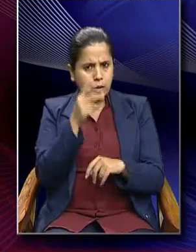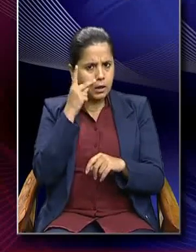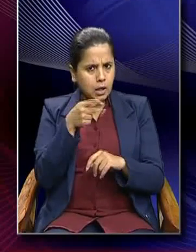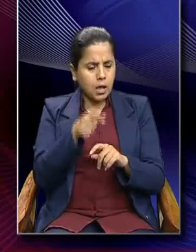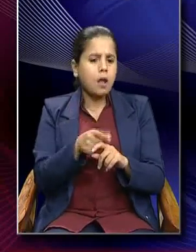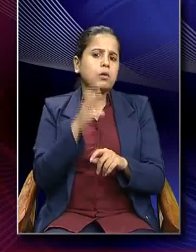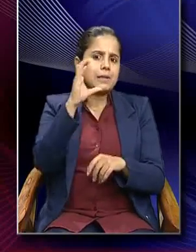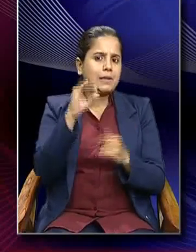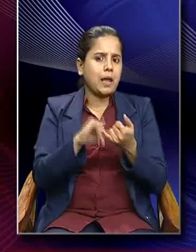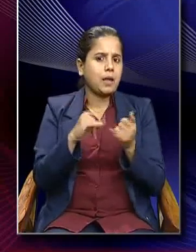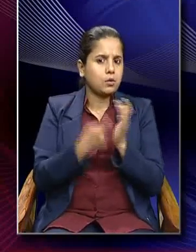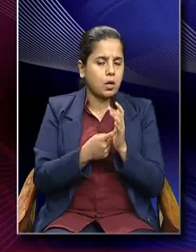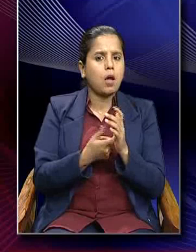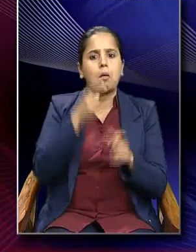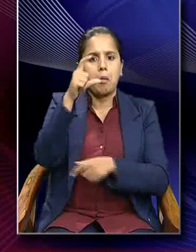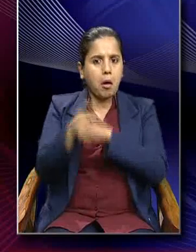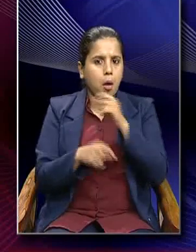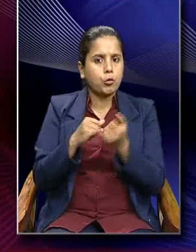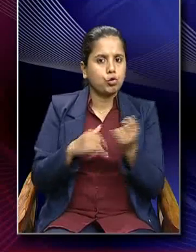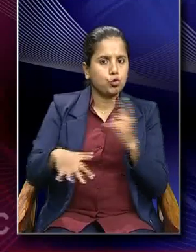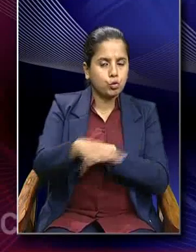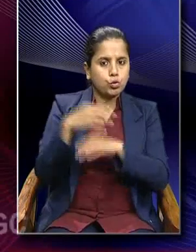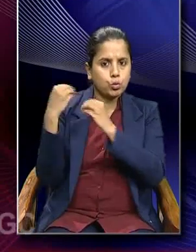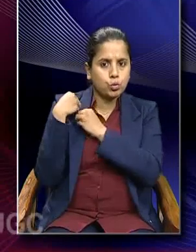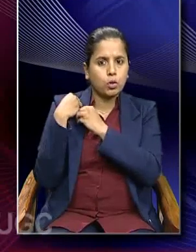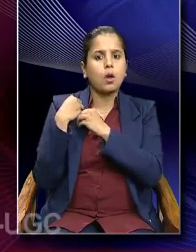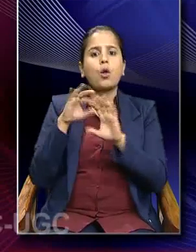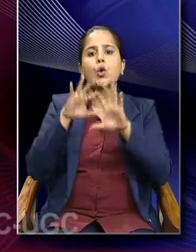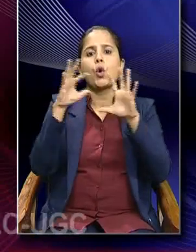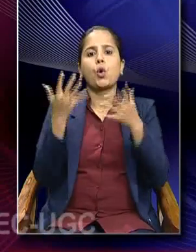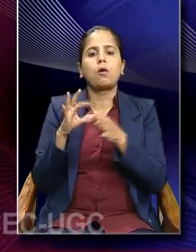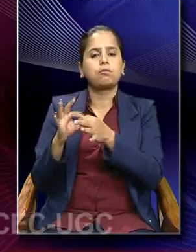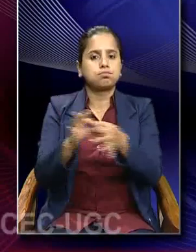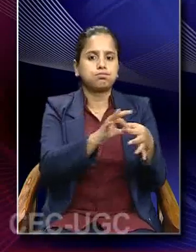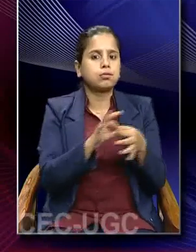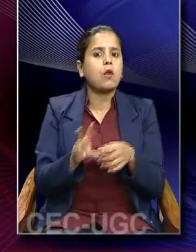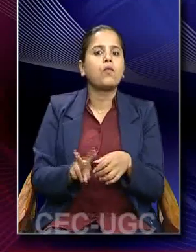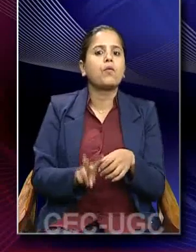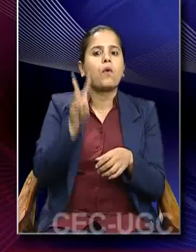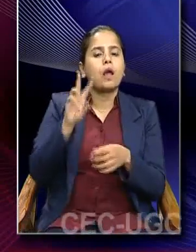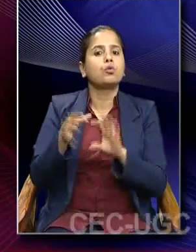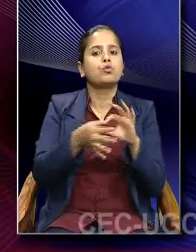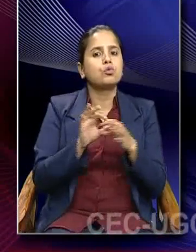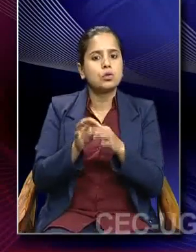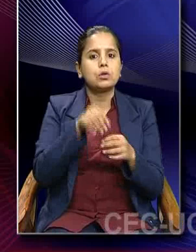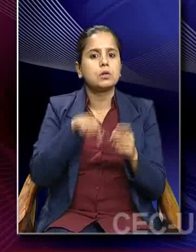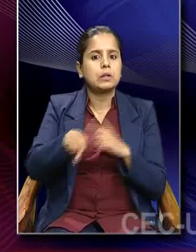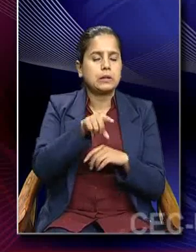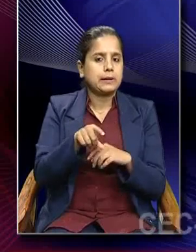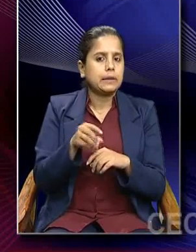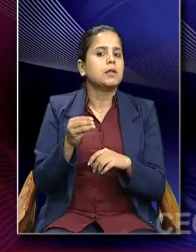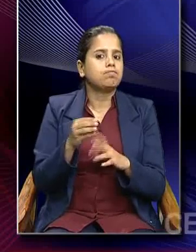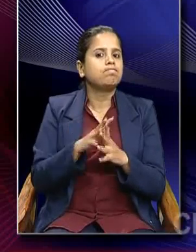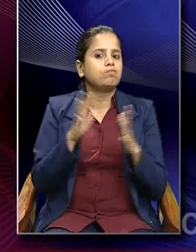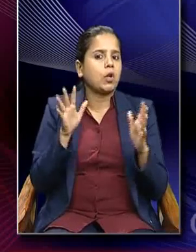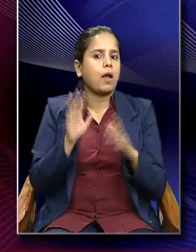social responsibility in such a globally connected value chain systems, it becomes a difficult, major